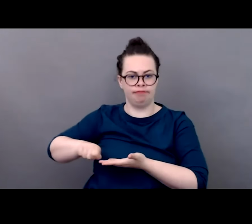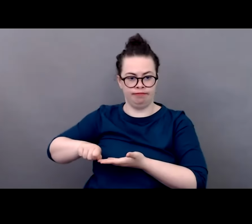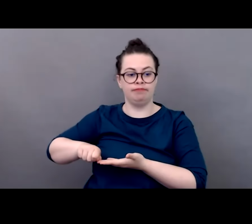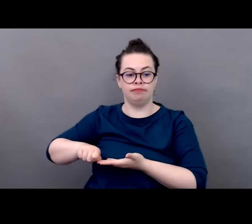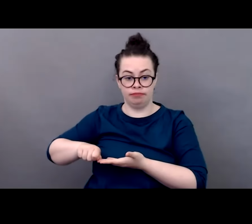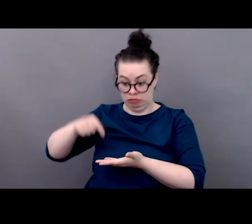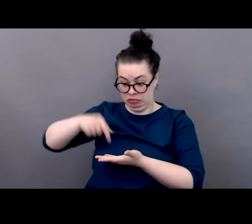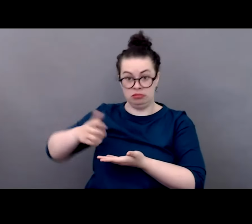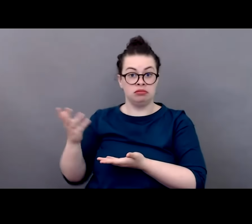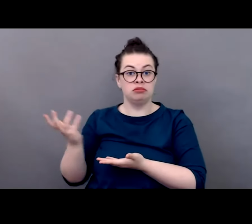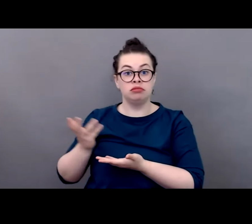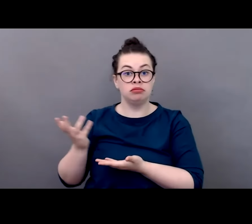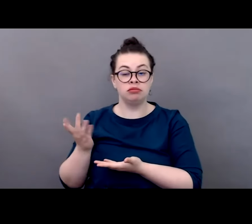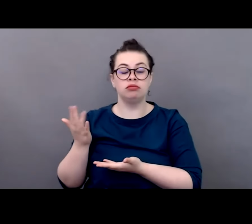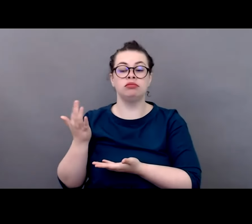will